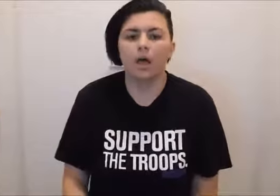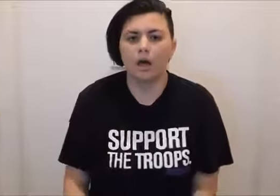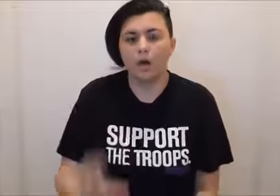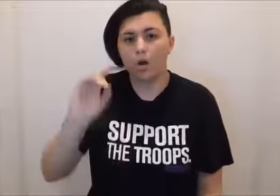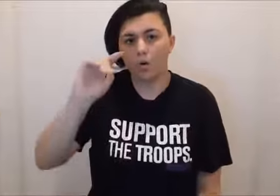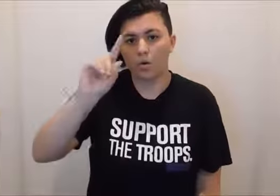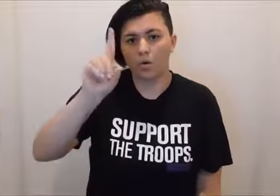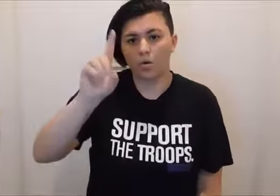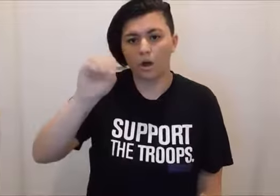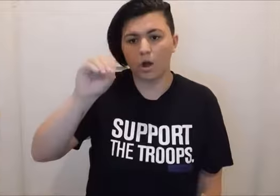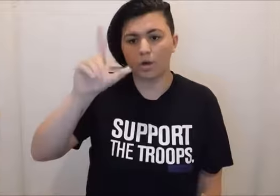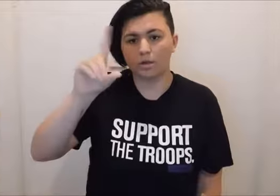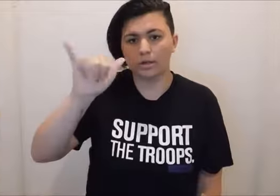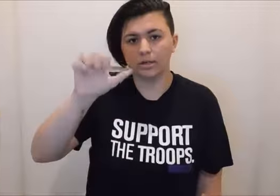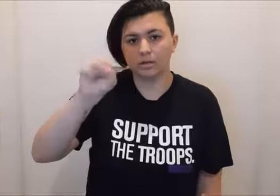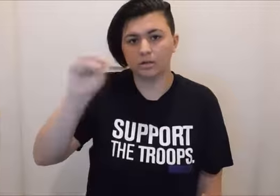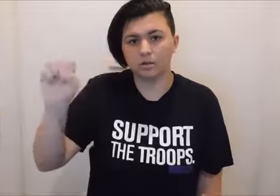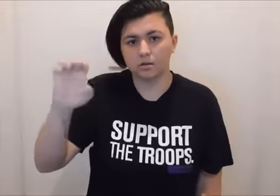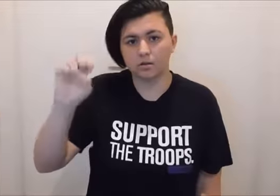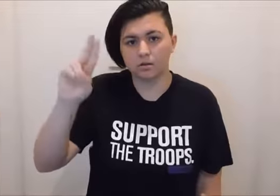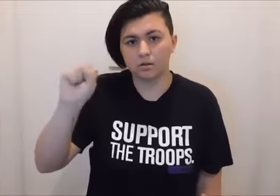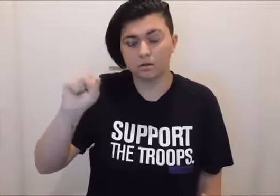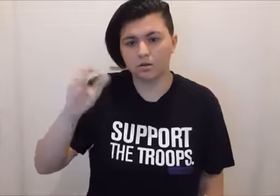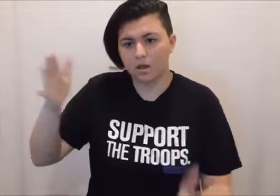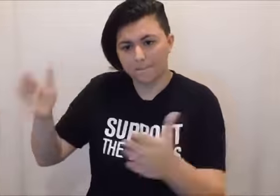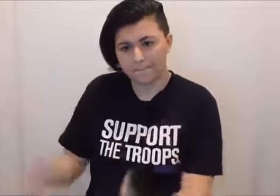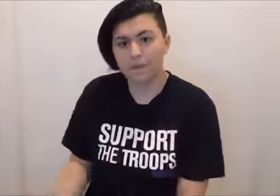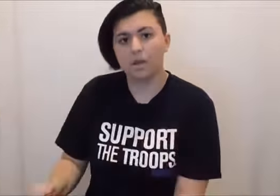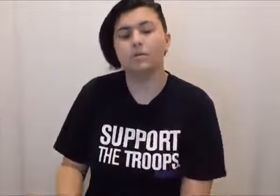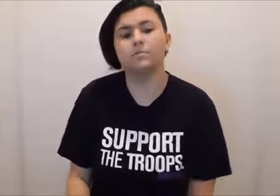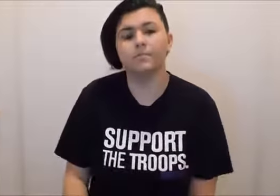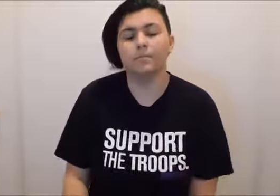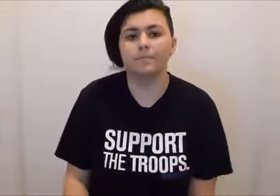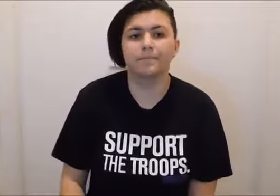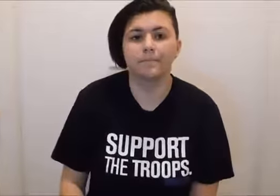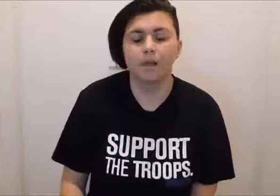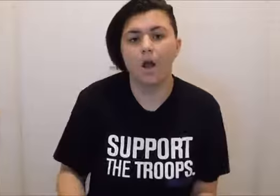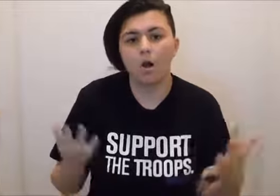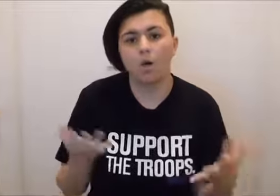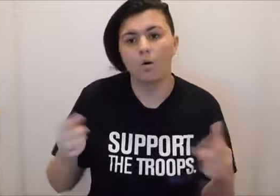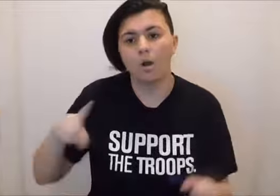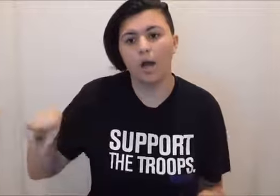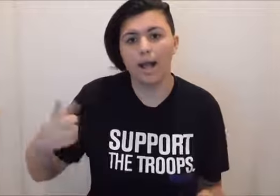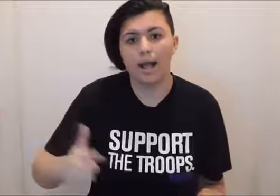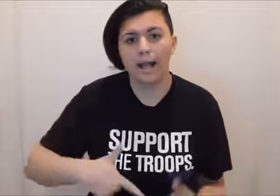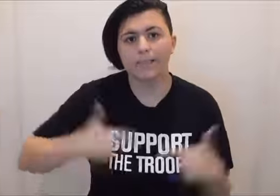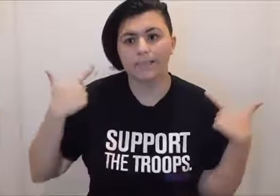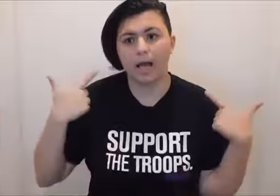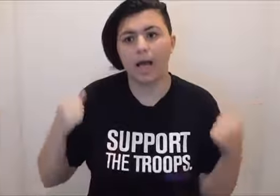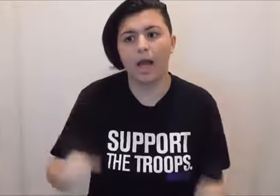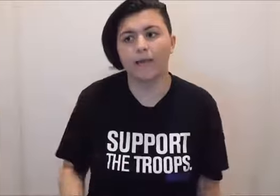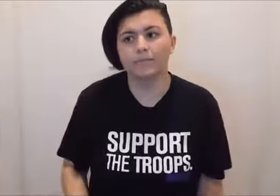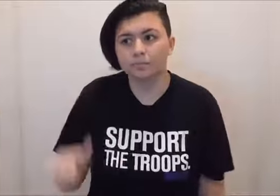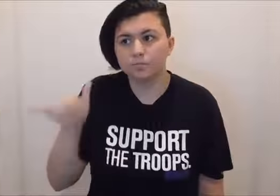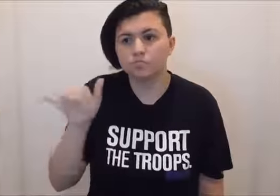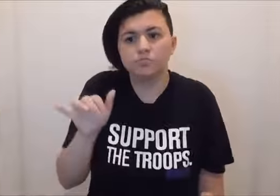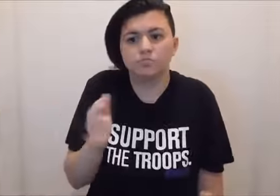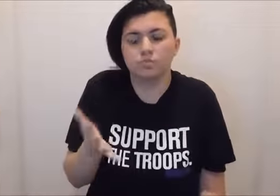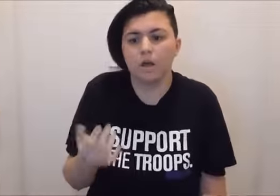life after the Trojan War, and he's trying to return home, but the journey is long